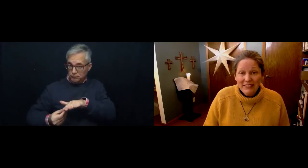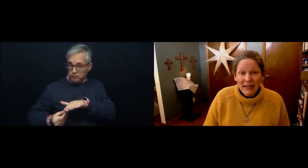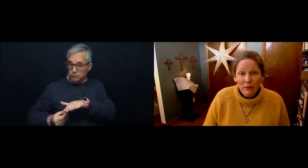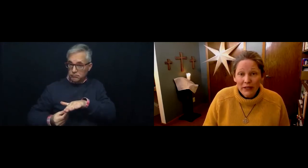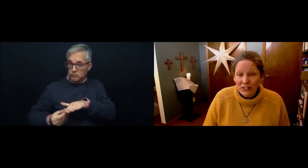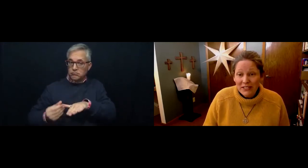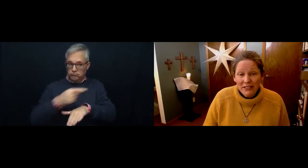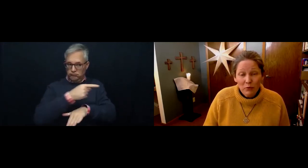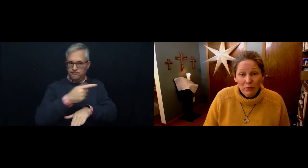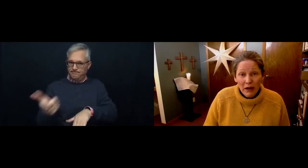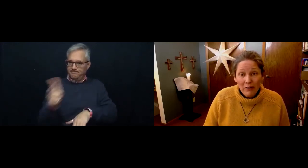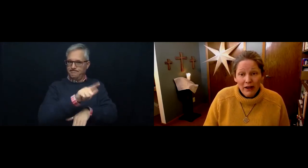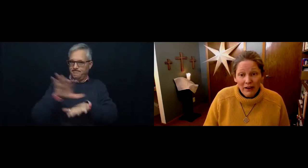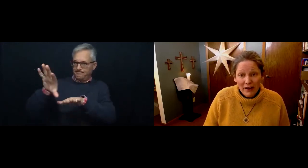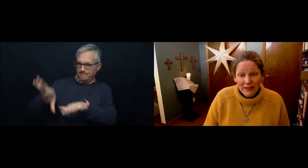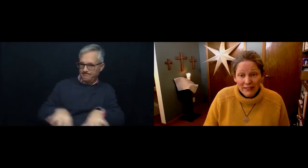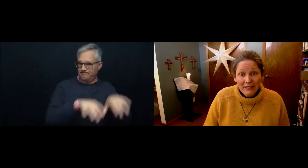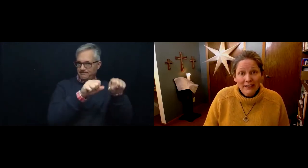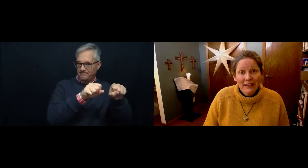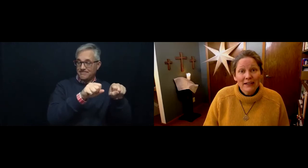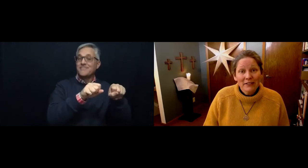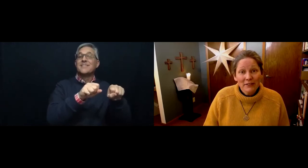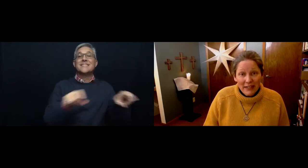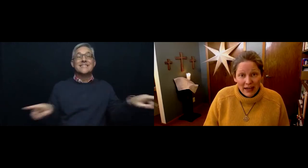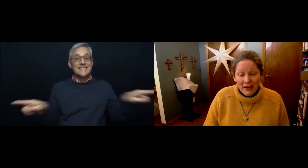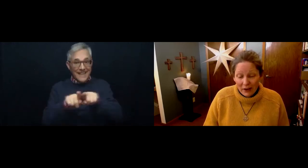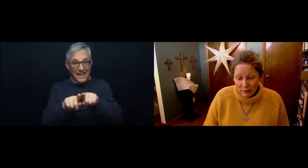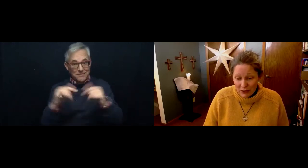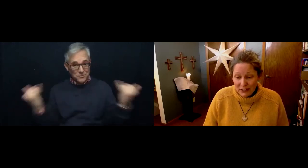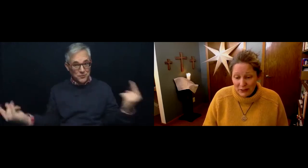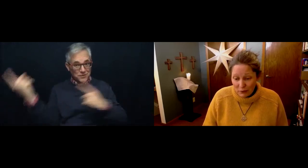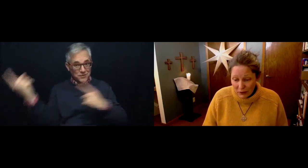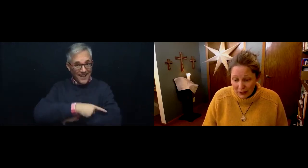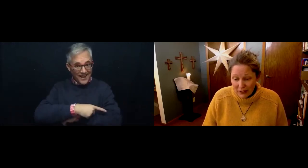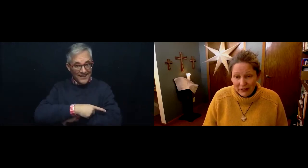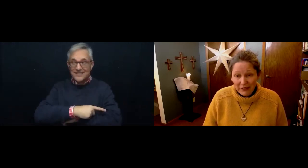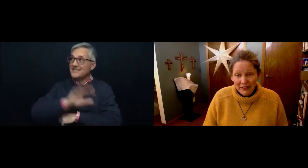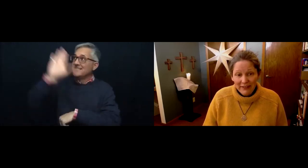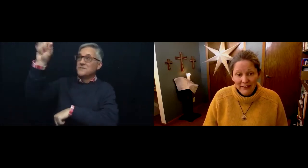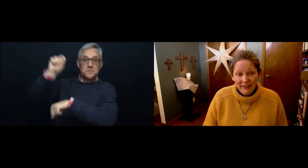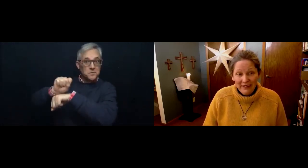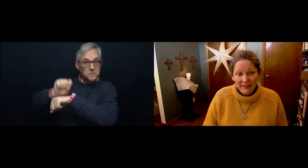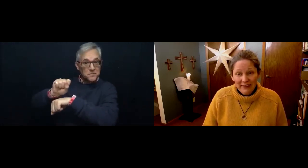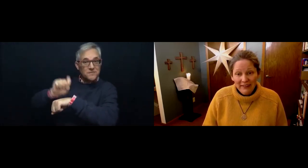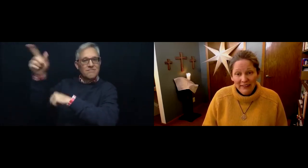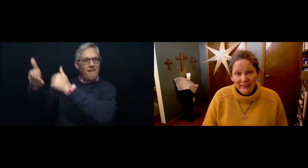The same way Jesus is preparing us to take up Jesus' work.